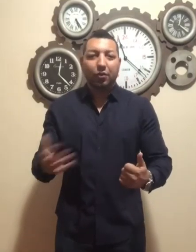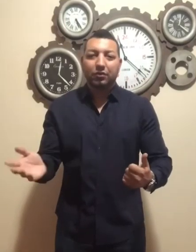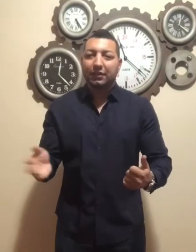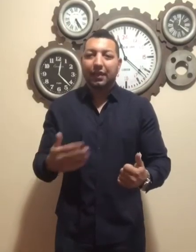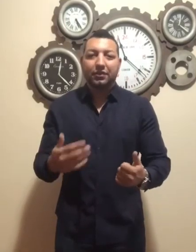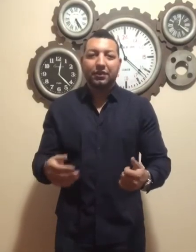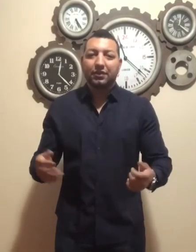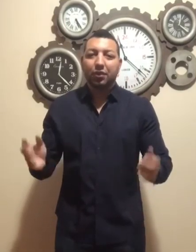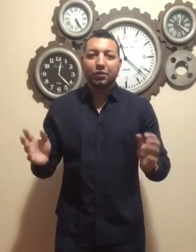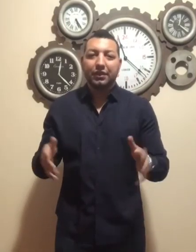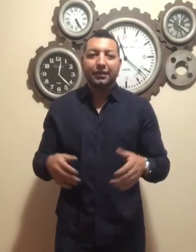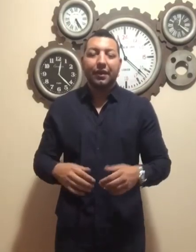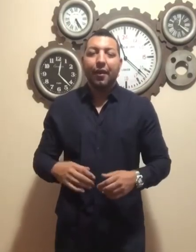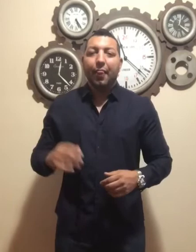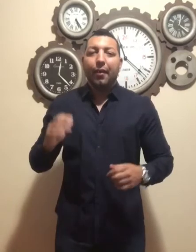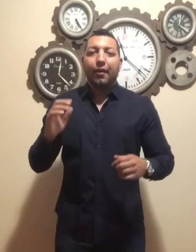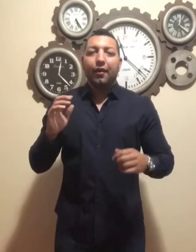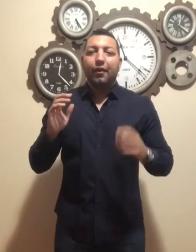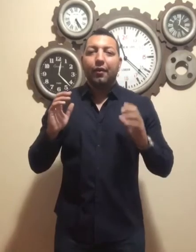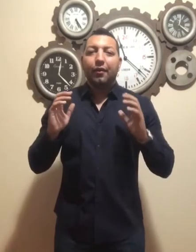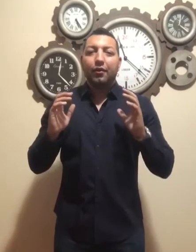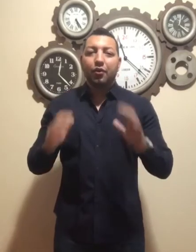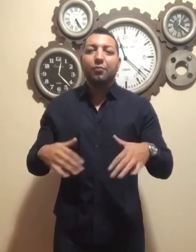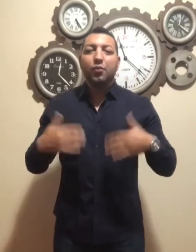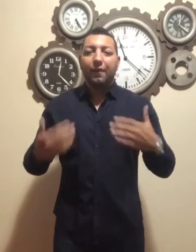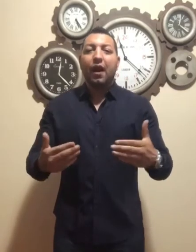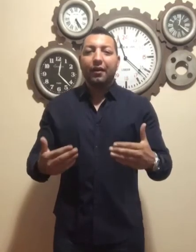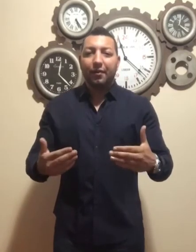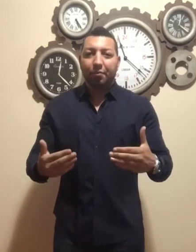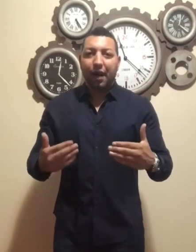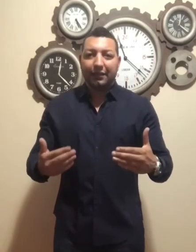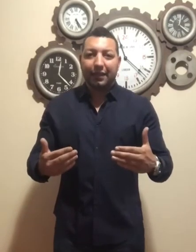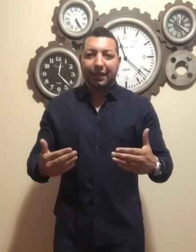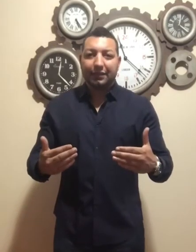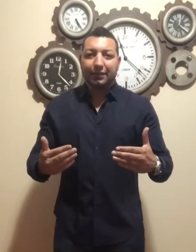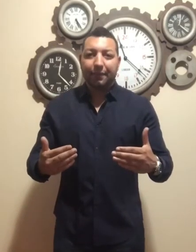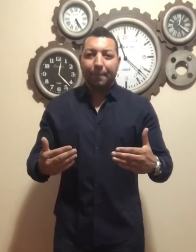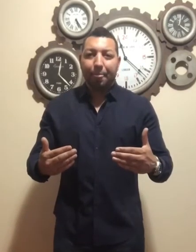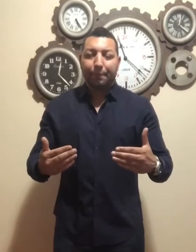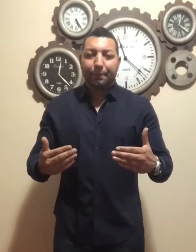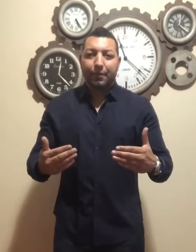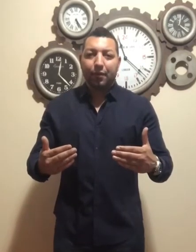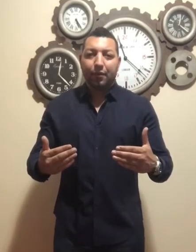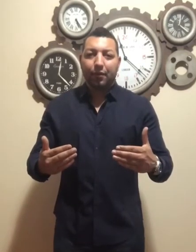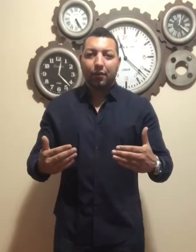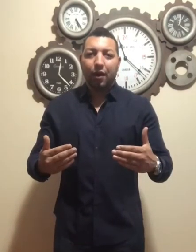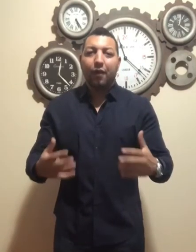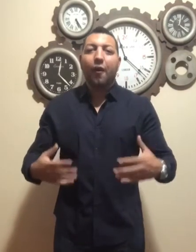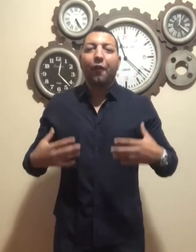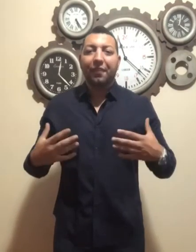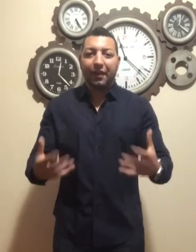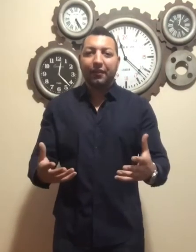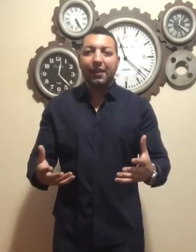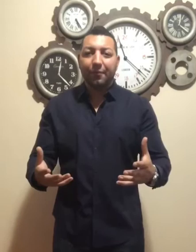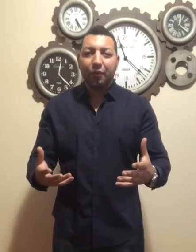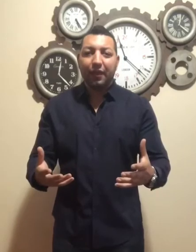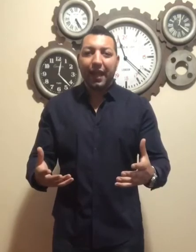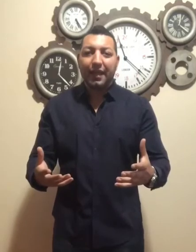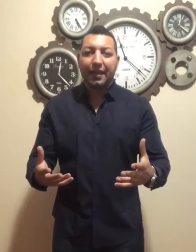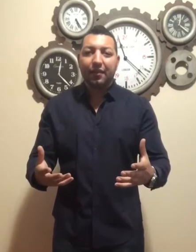word sales, it's so cheesy. You can move on in the process of authentically communicating